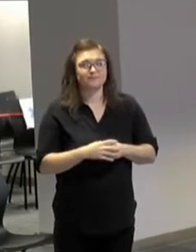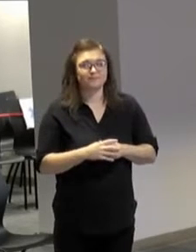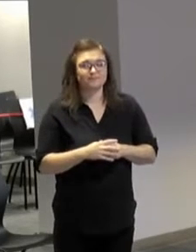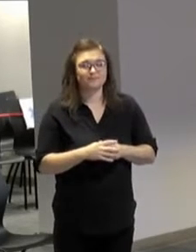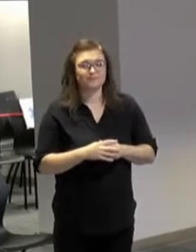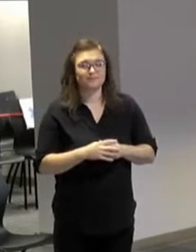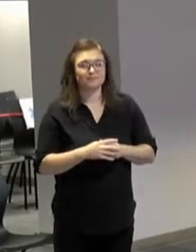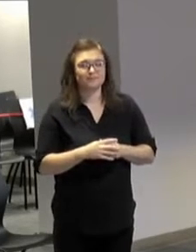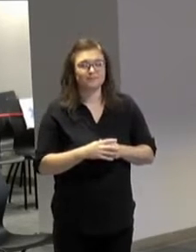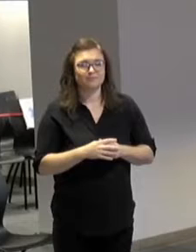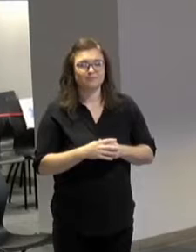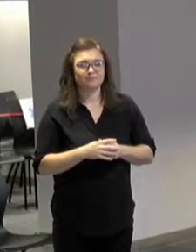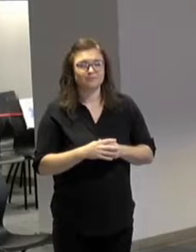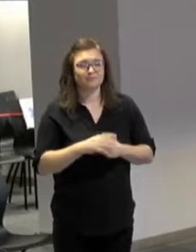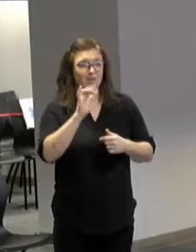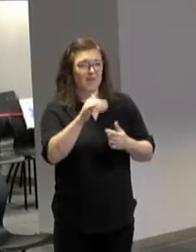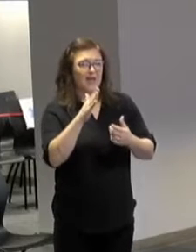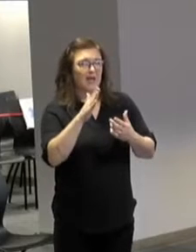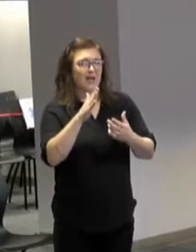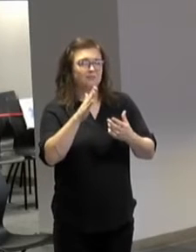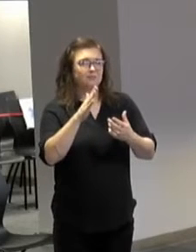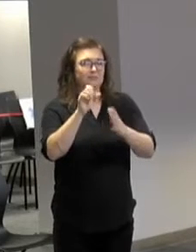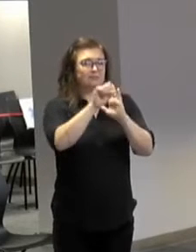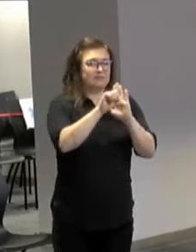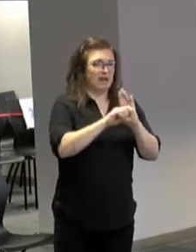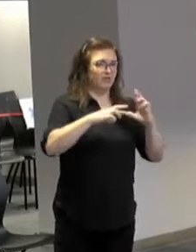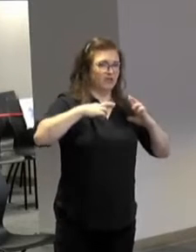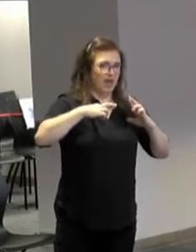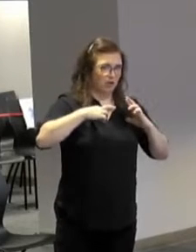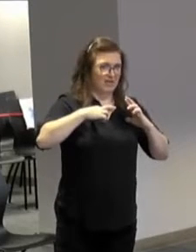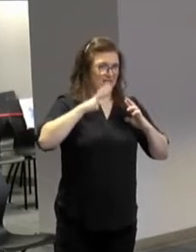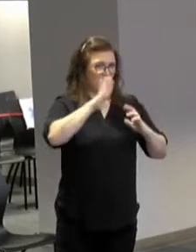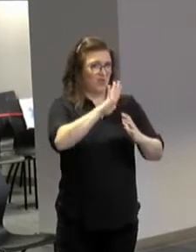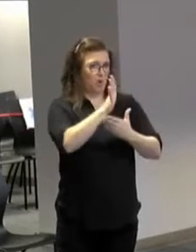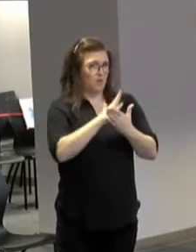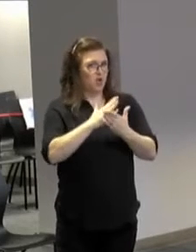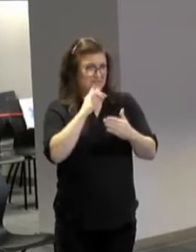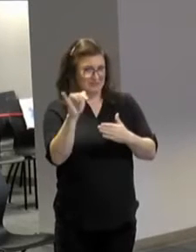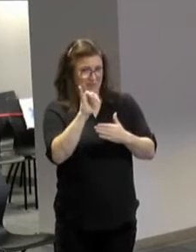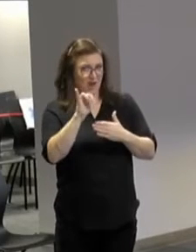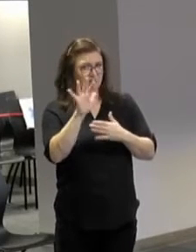share between state and retirees still around that 75-25 mark?